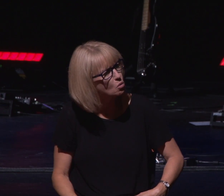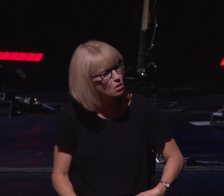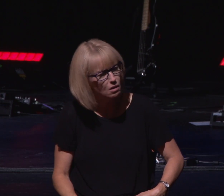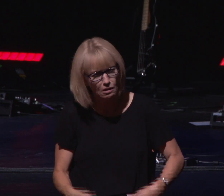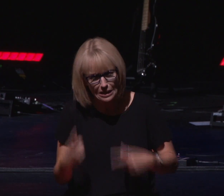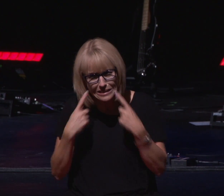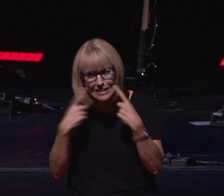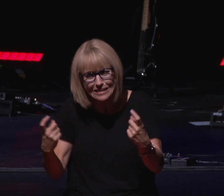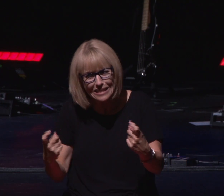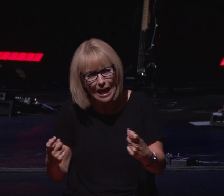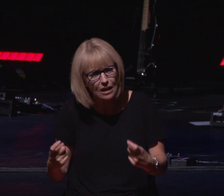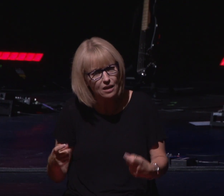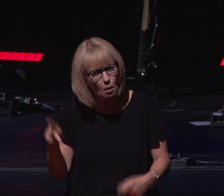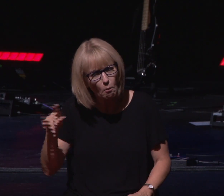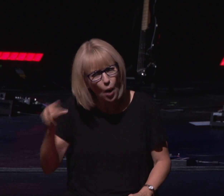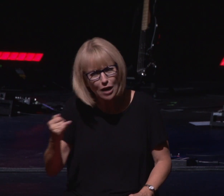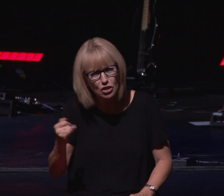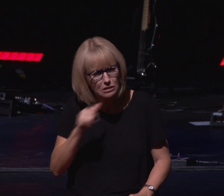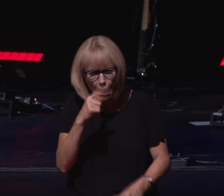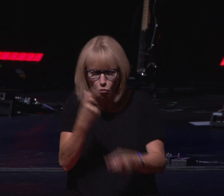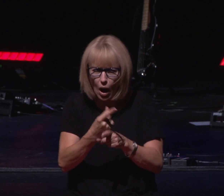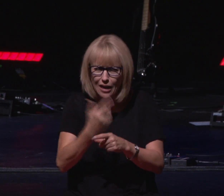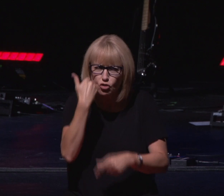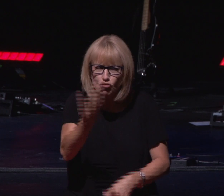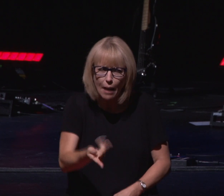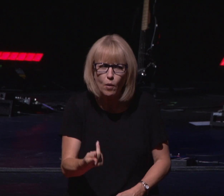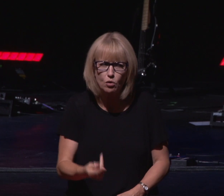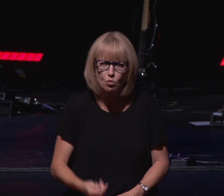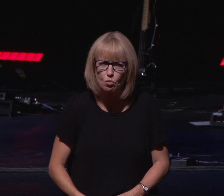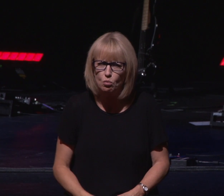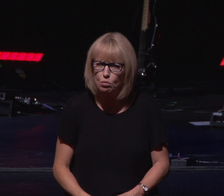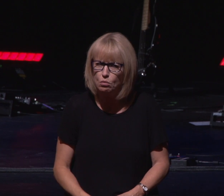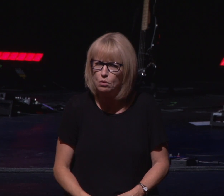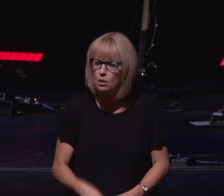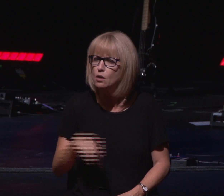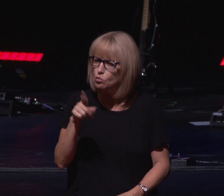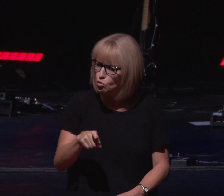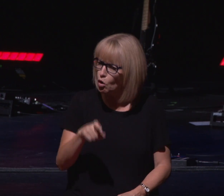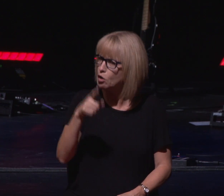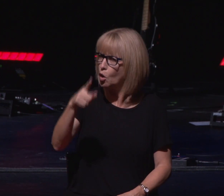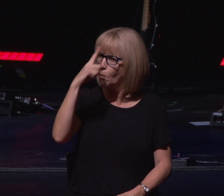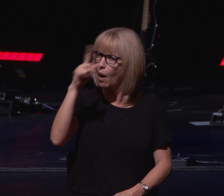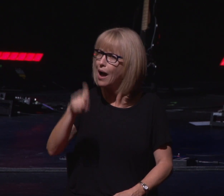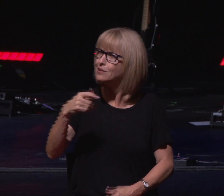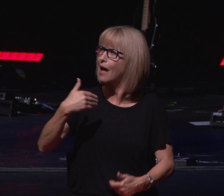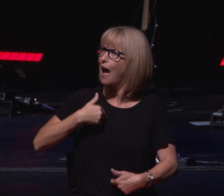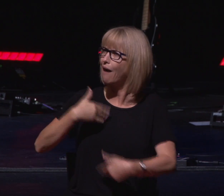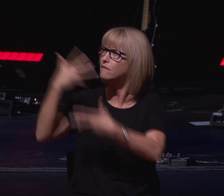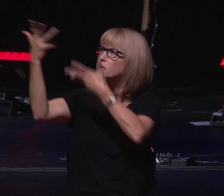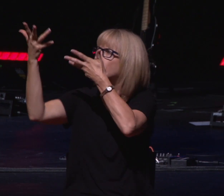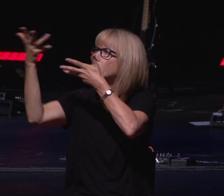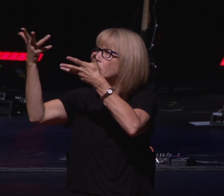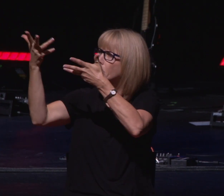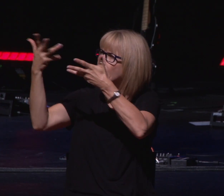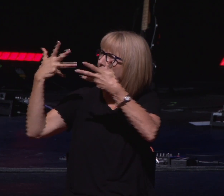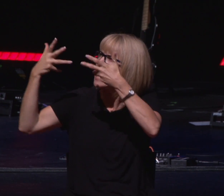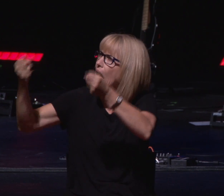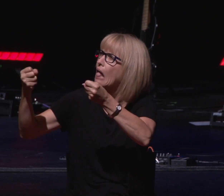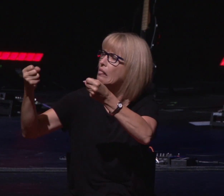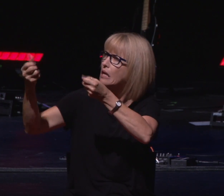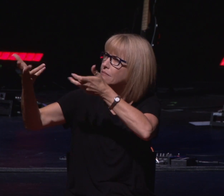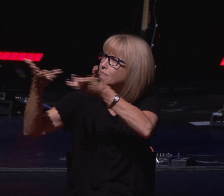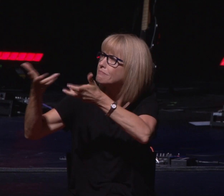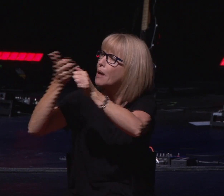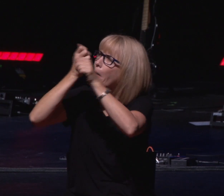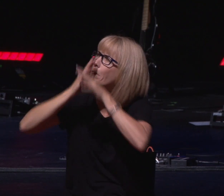sin. It's not what God's called for. He's calling us to be peacemakers, to be proactively going out and seeking healing,